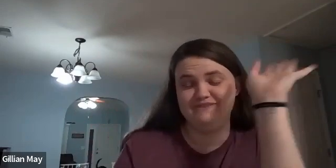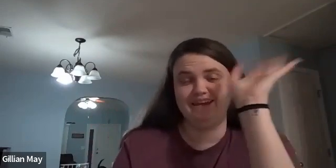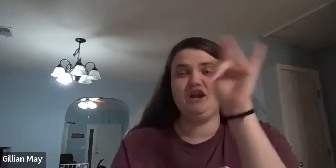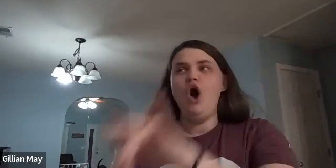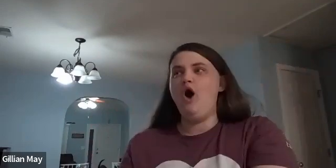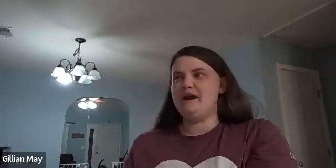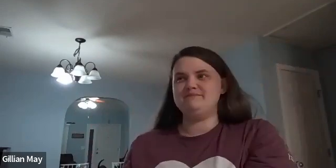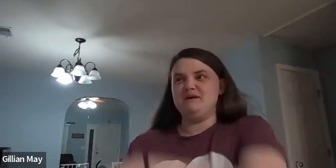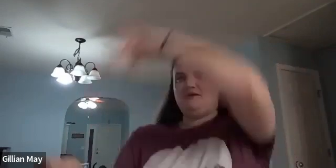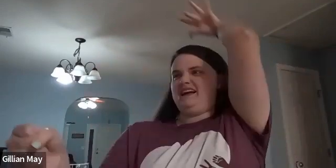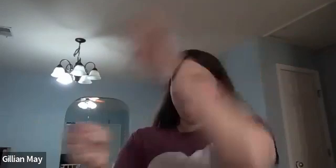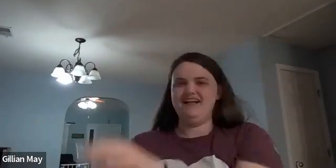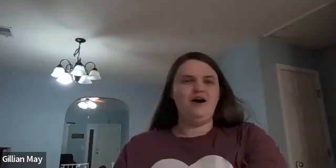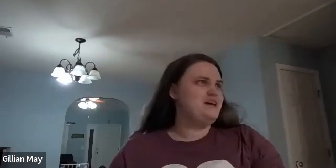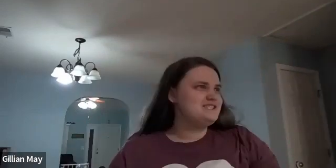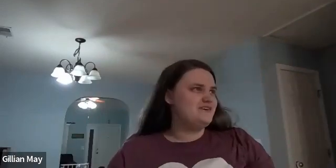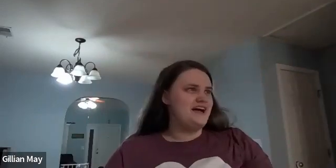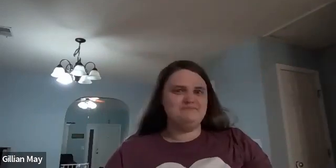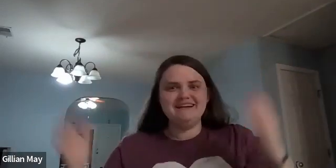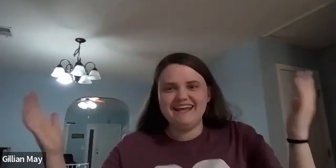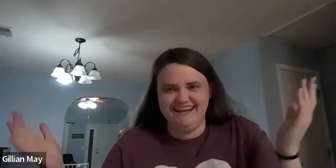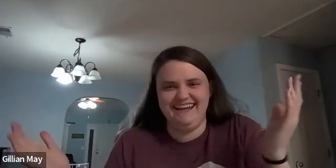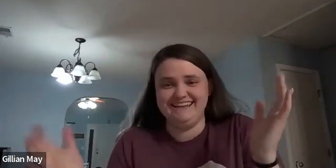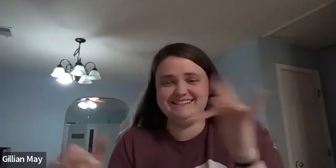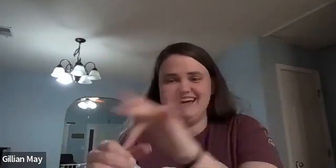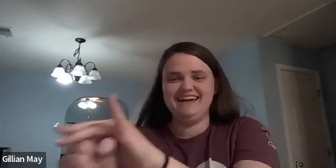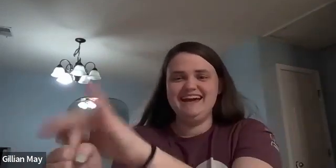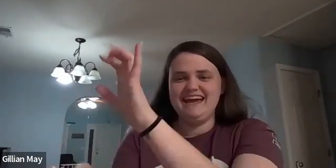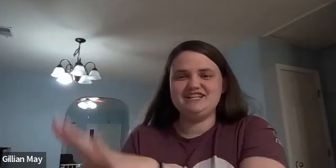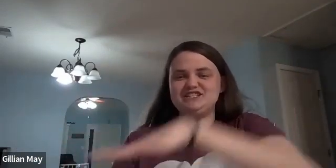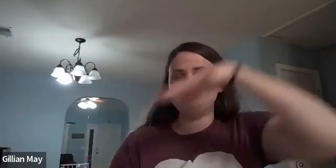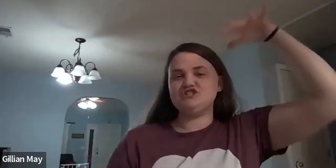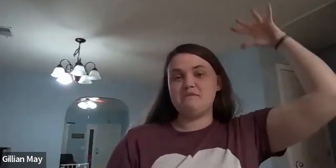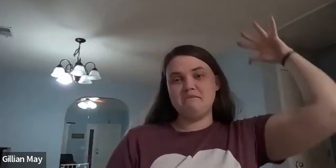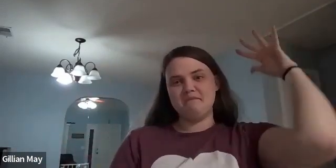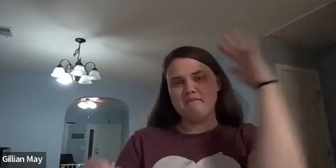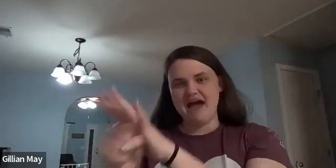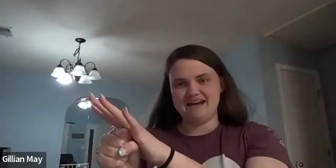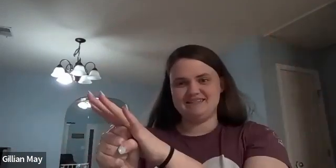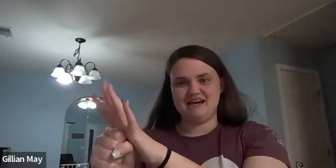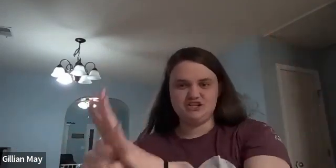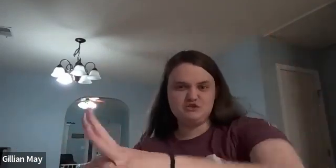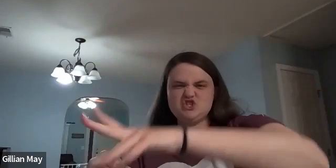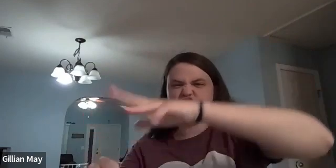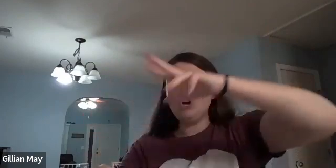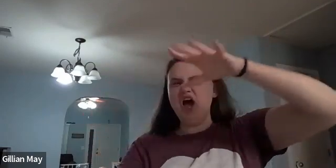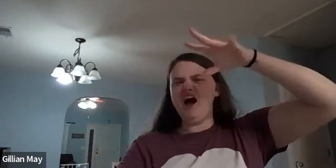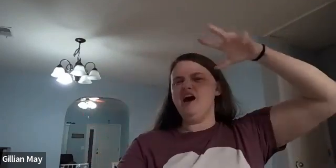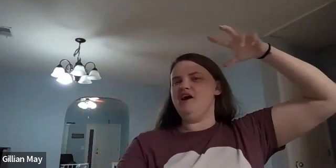thinking, oh, when I'm so angry, I'm like, oh, that's fun. But it is like, it's just such a dramatic sign because you're just